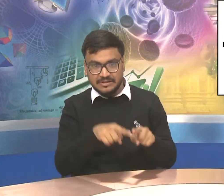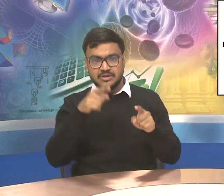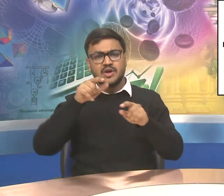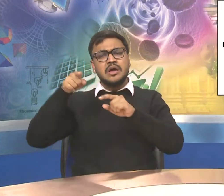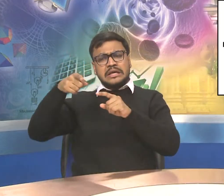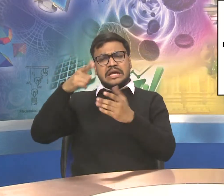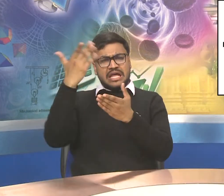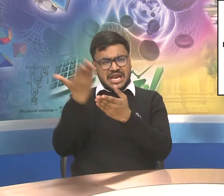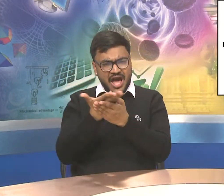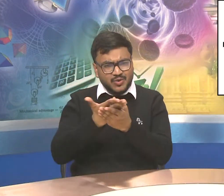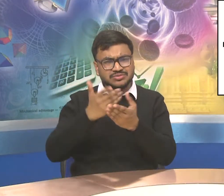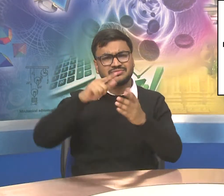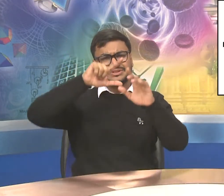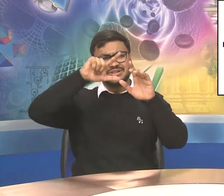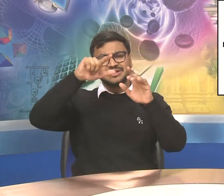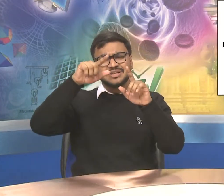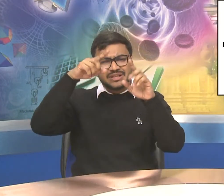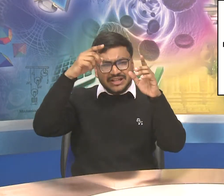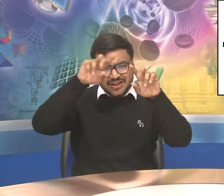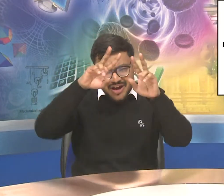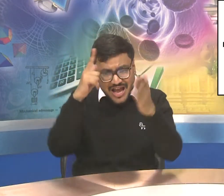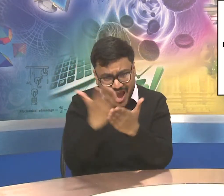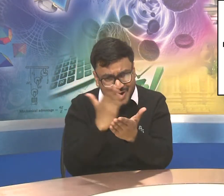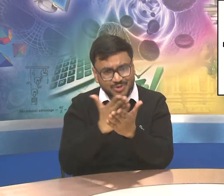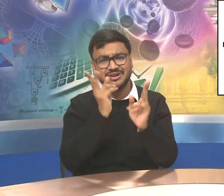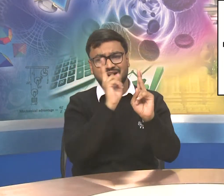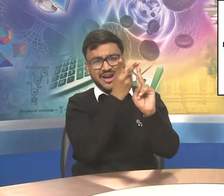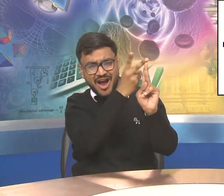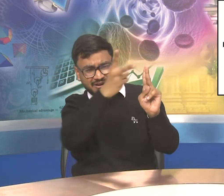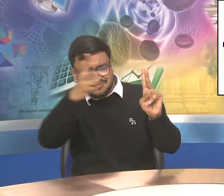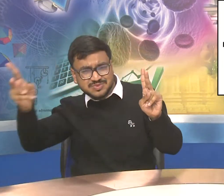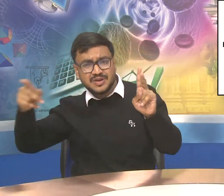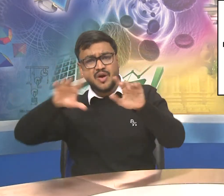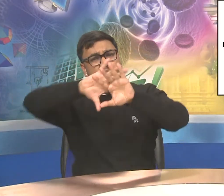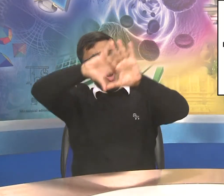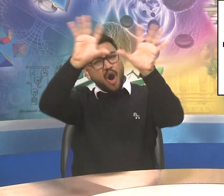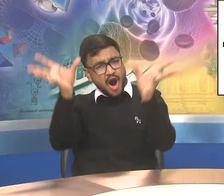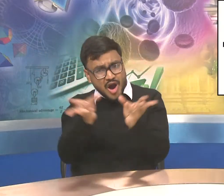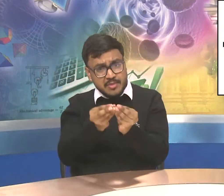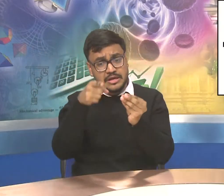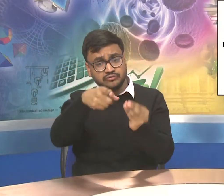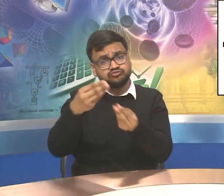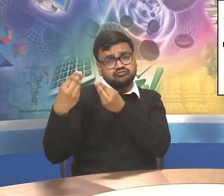meets the information needs of the users.